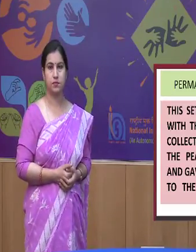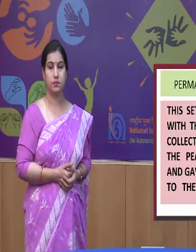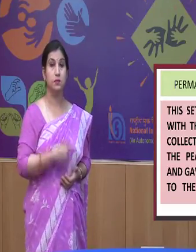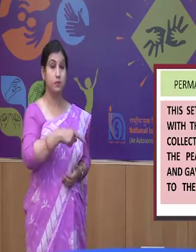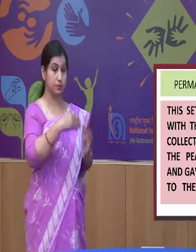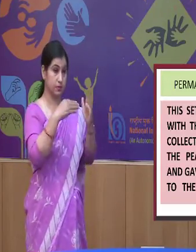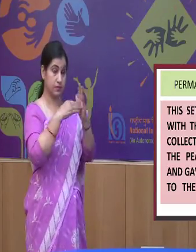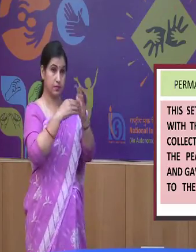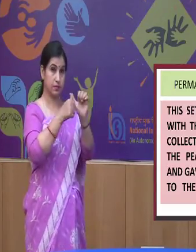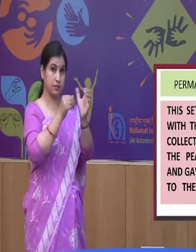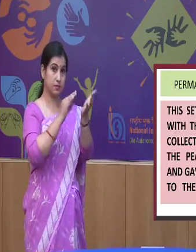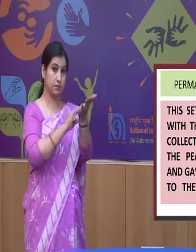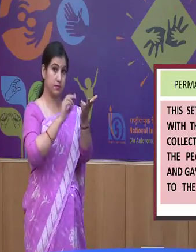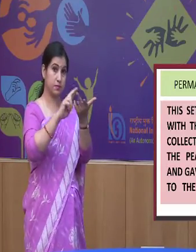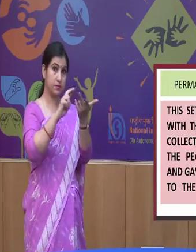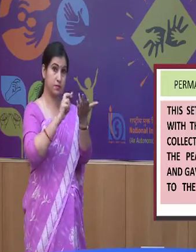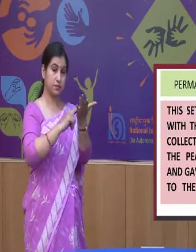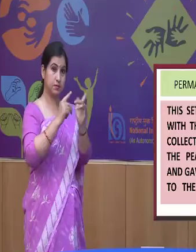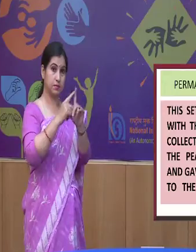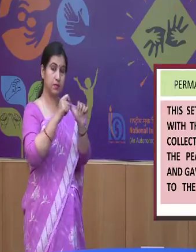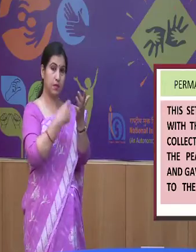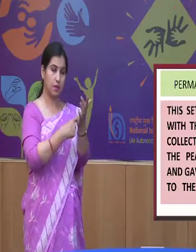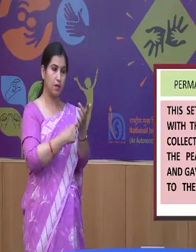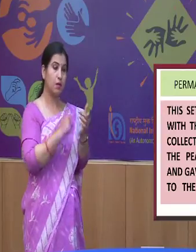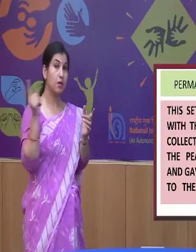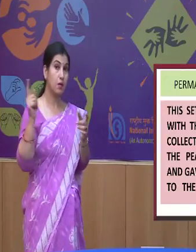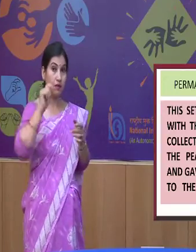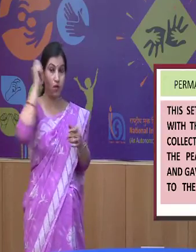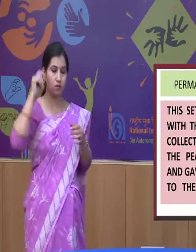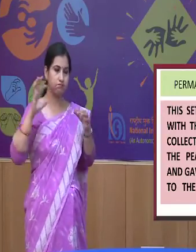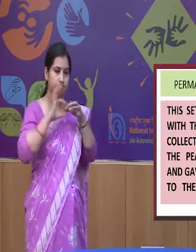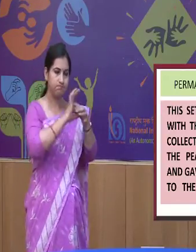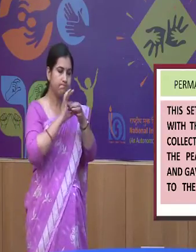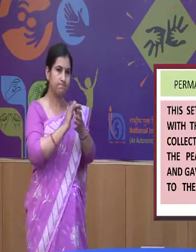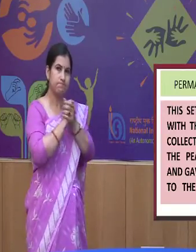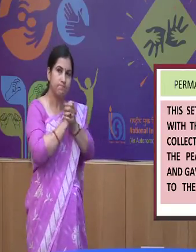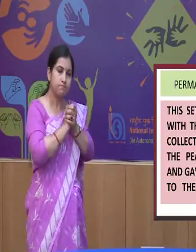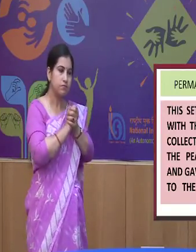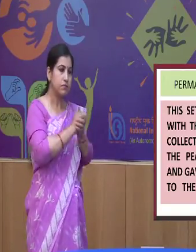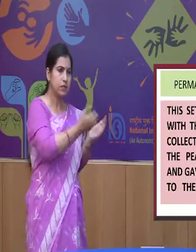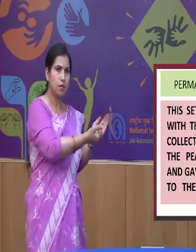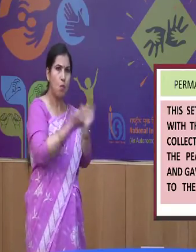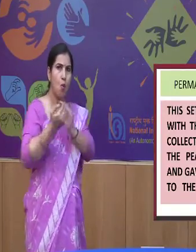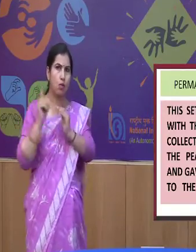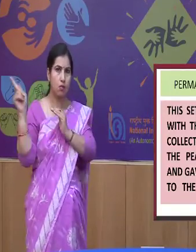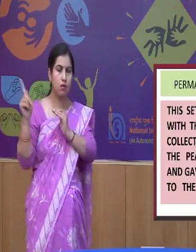The zamindars became permanent friend of the English. In fact, they supported